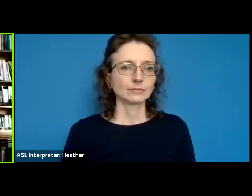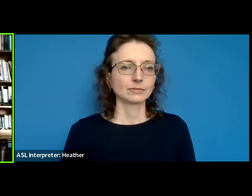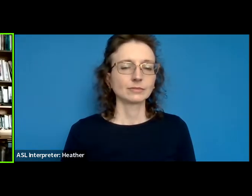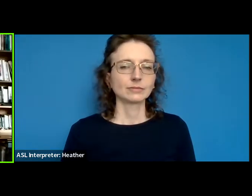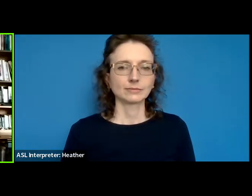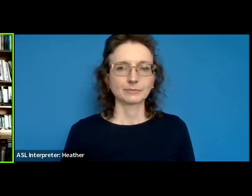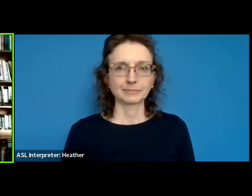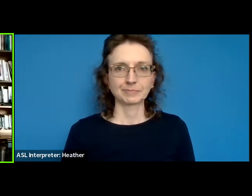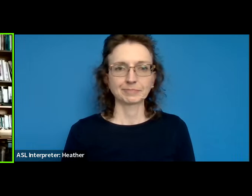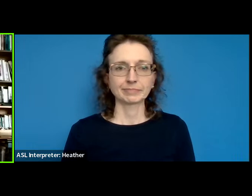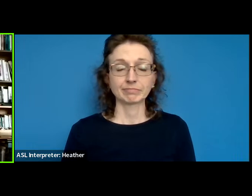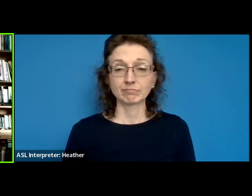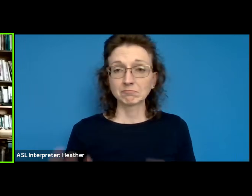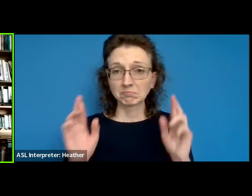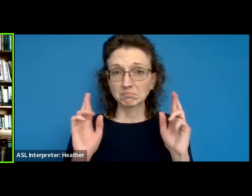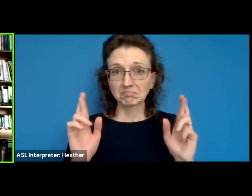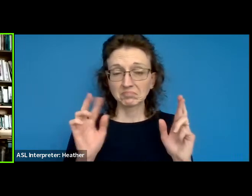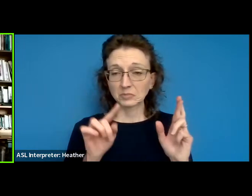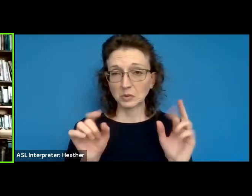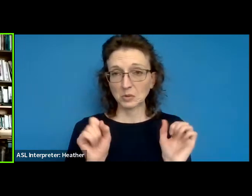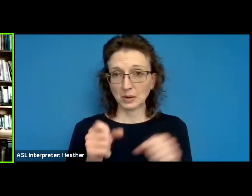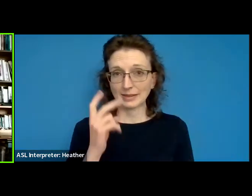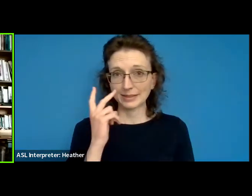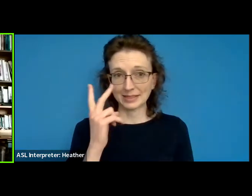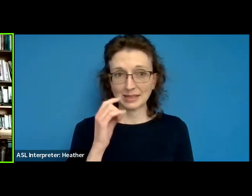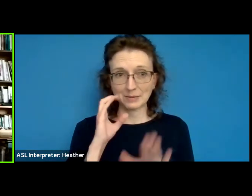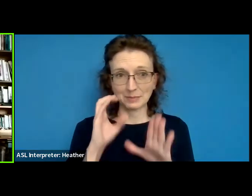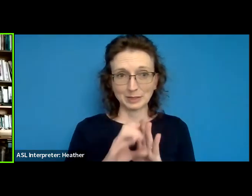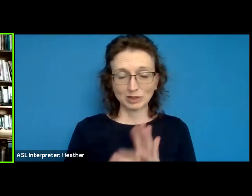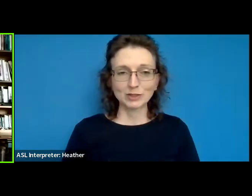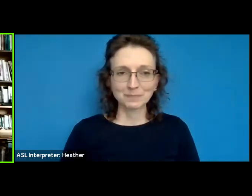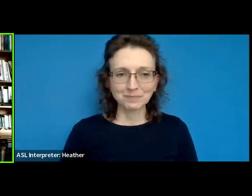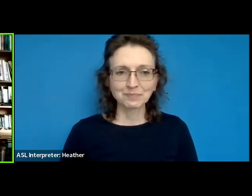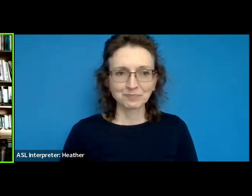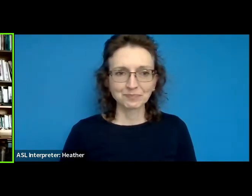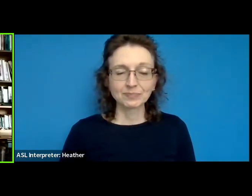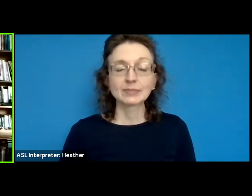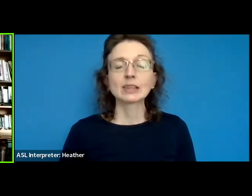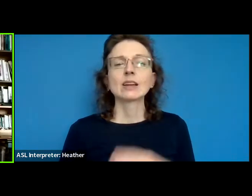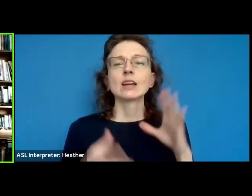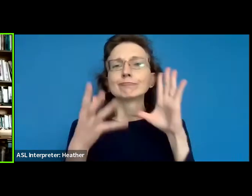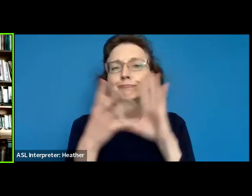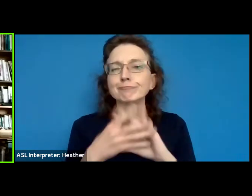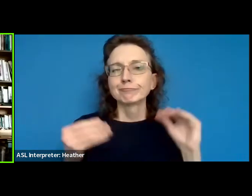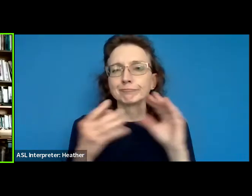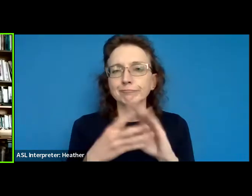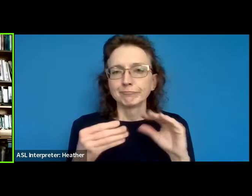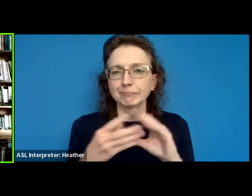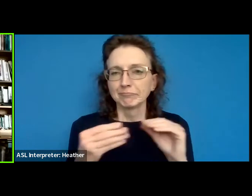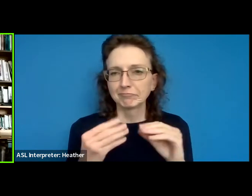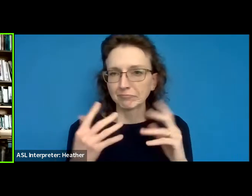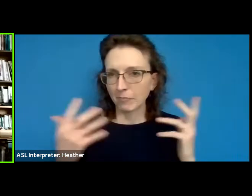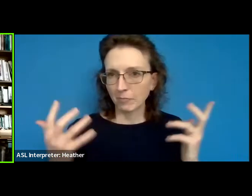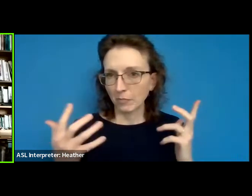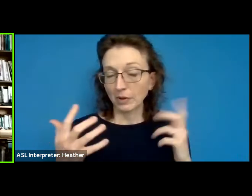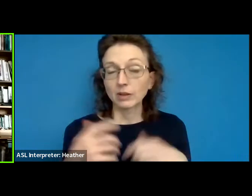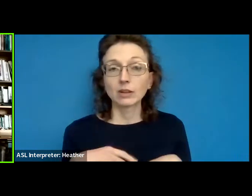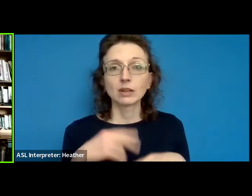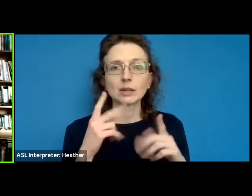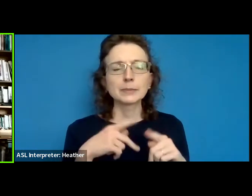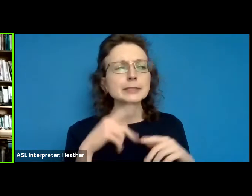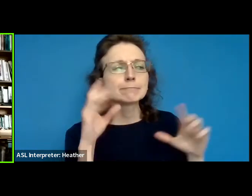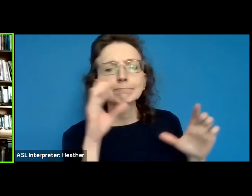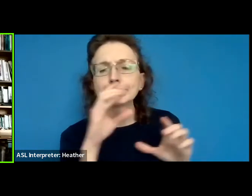Okay, hopefully you were able to see that. So what the story is actually telling you is that the person who went to discover